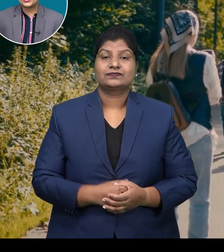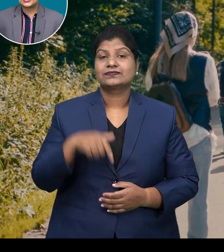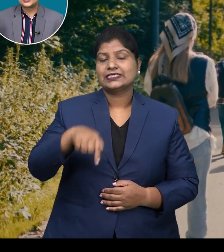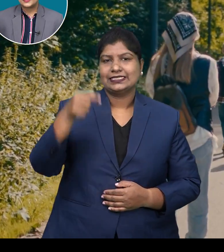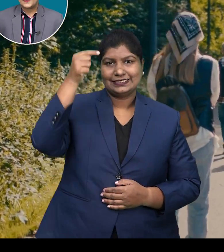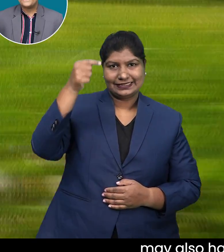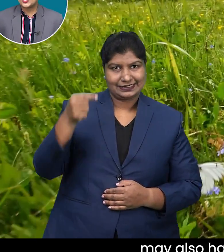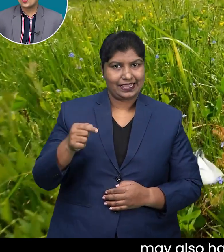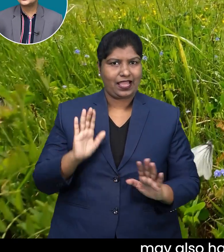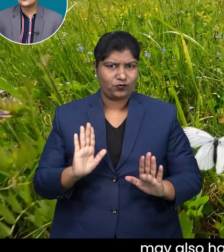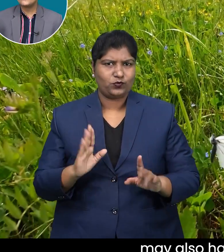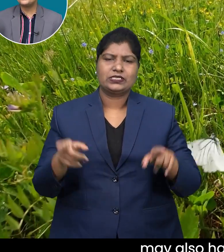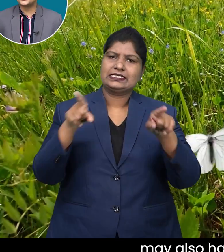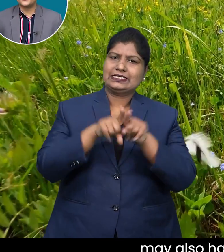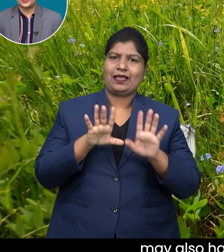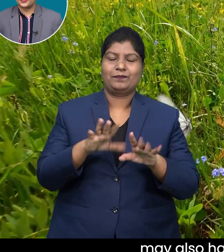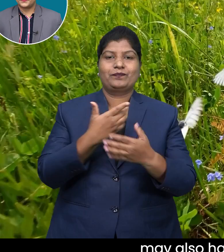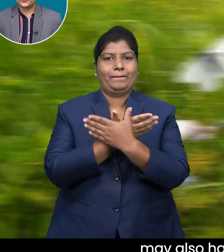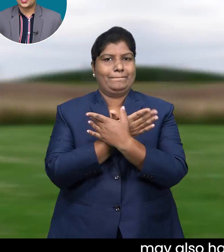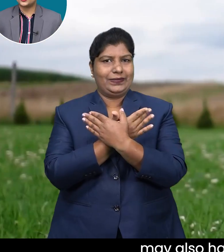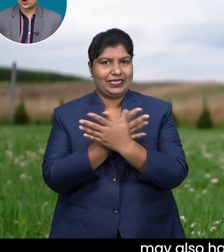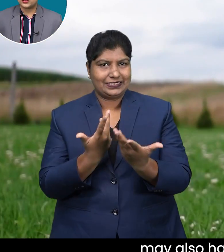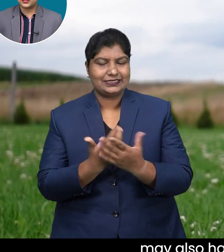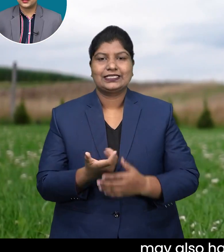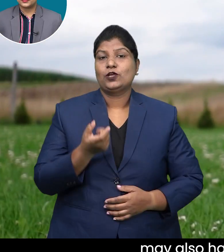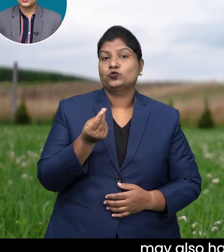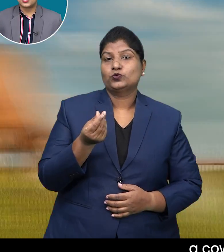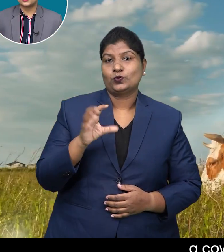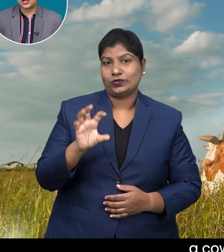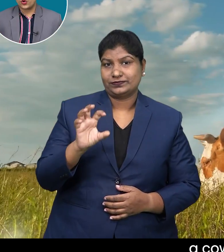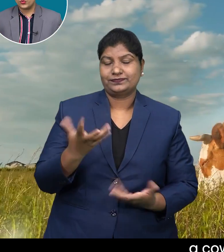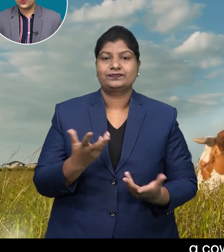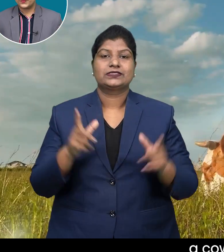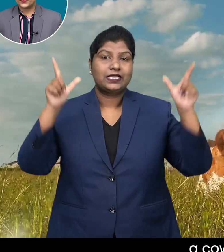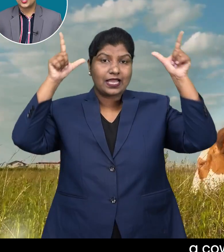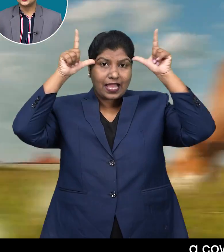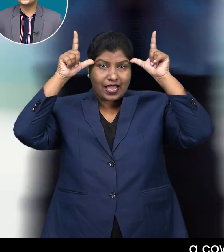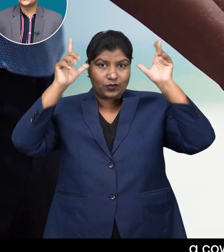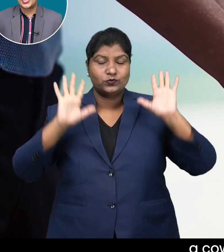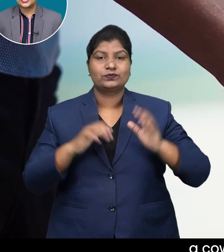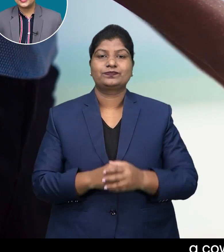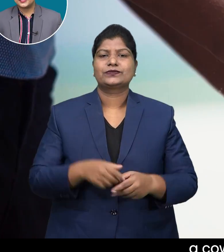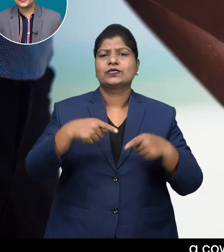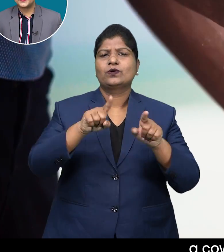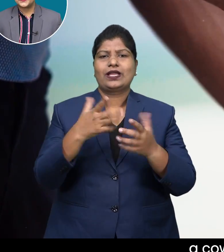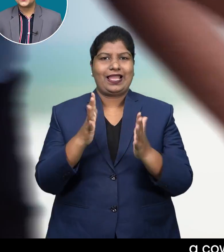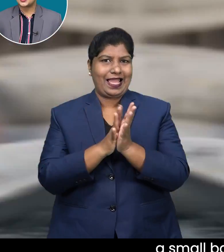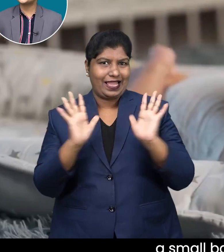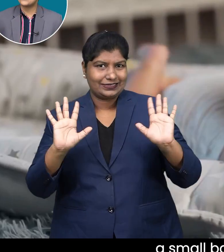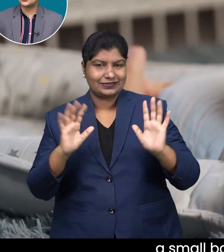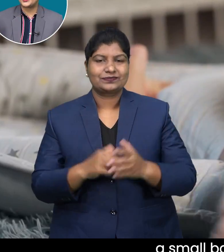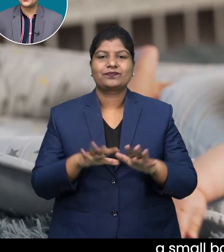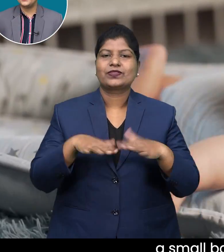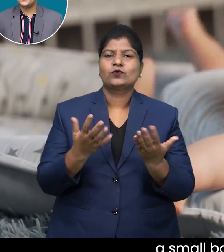The list may also have a butterfly, a dog, a cow, your hands,